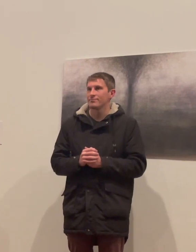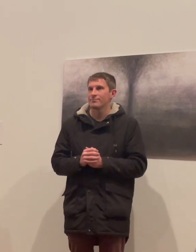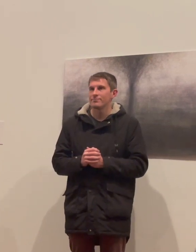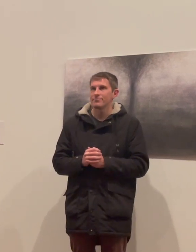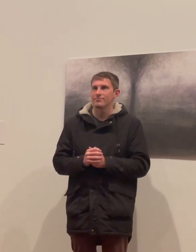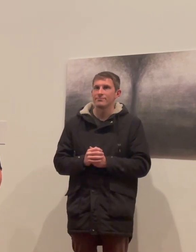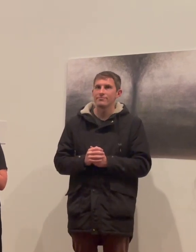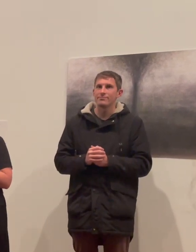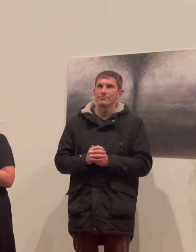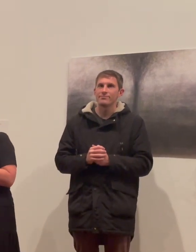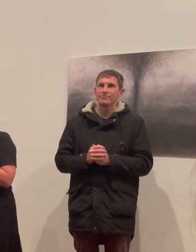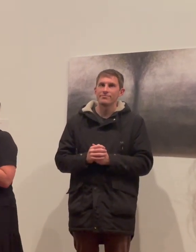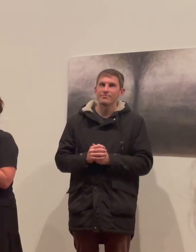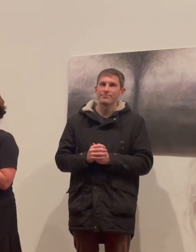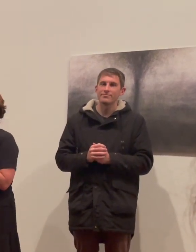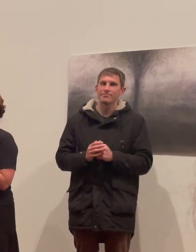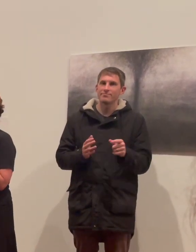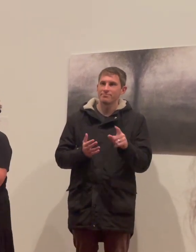got...